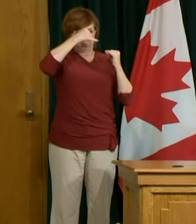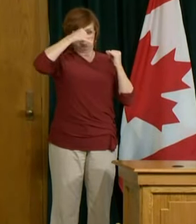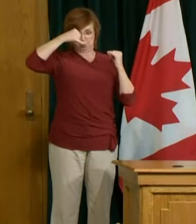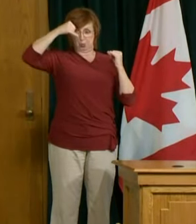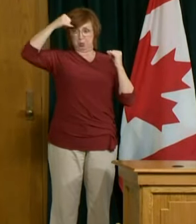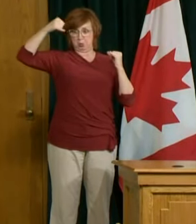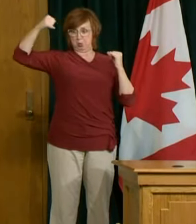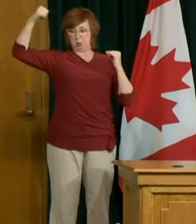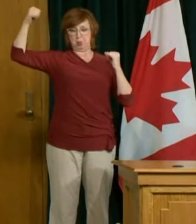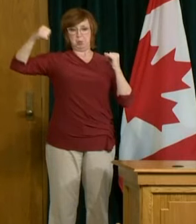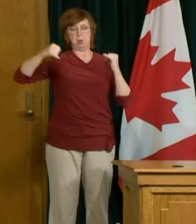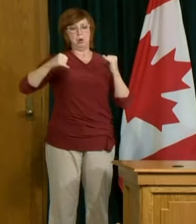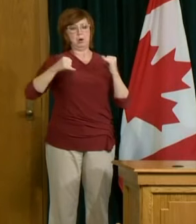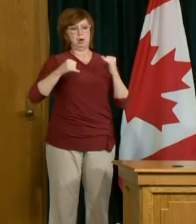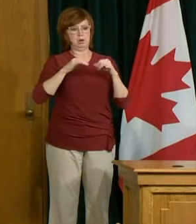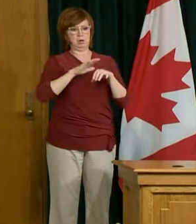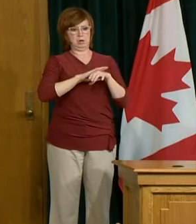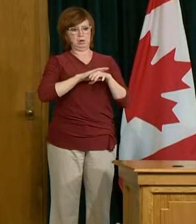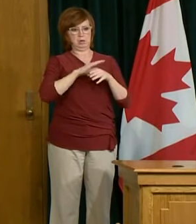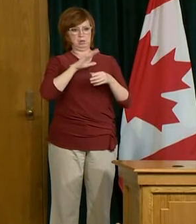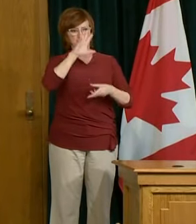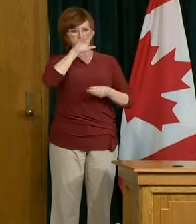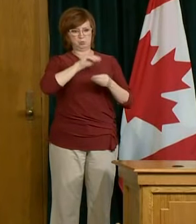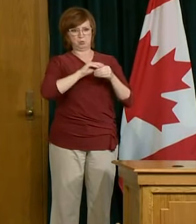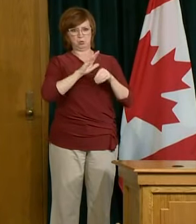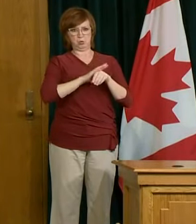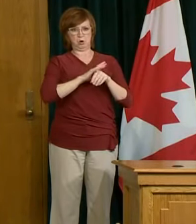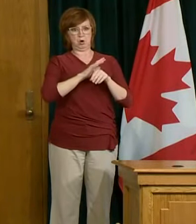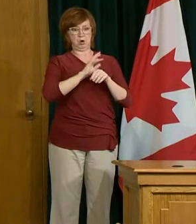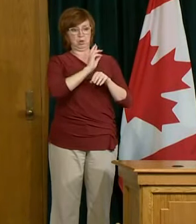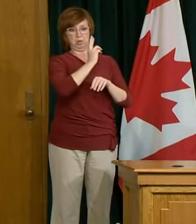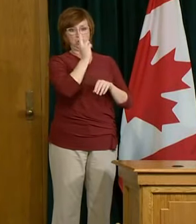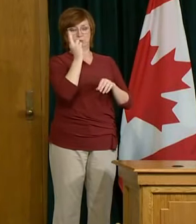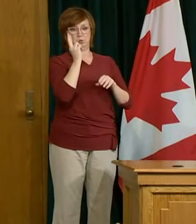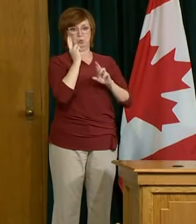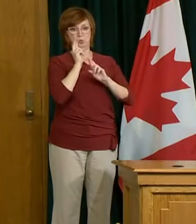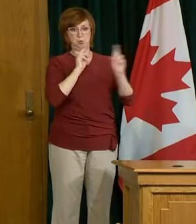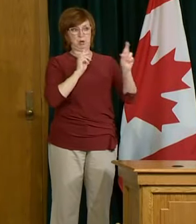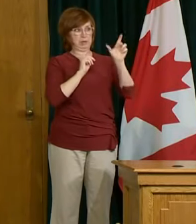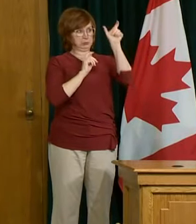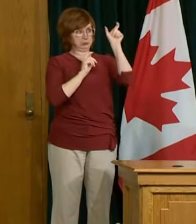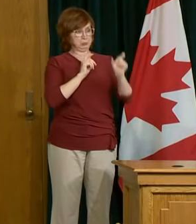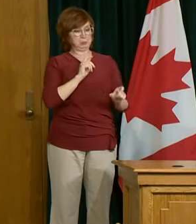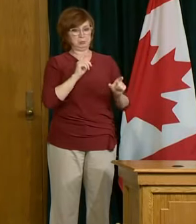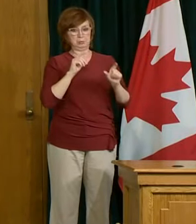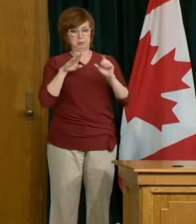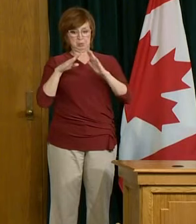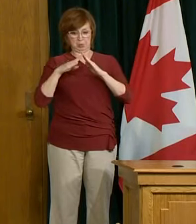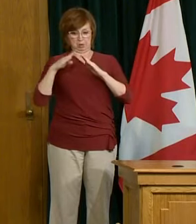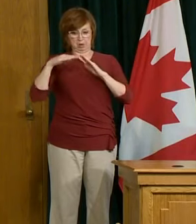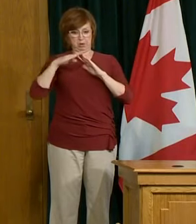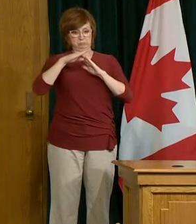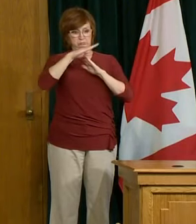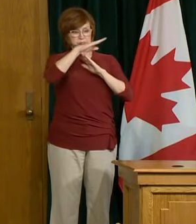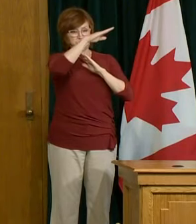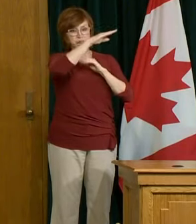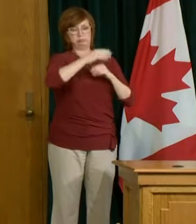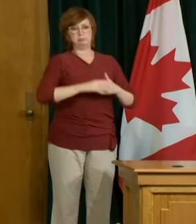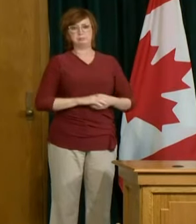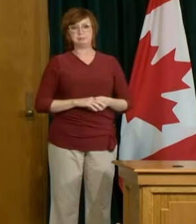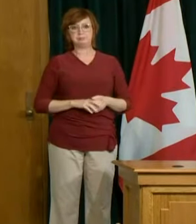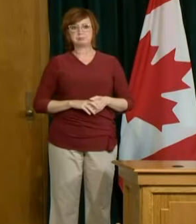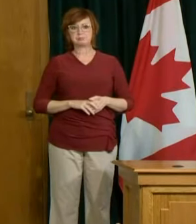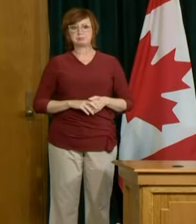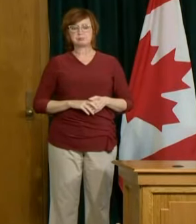for that is on the right. So our total number of cases was kind of stabilizing for a couple of weeks. So the initial upswing was mostly